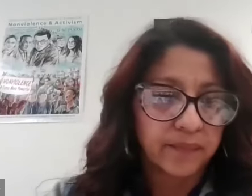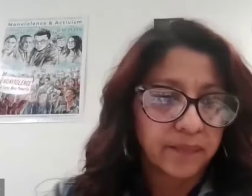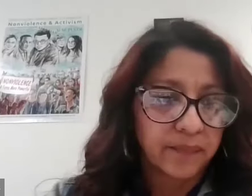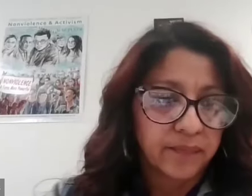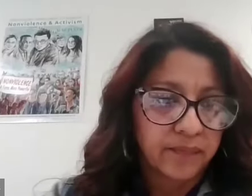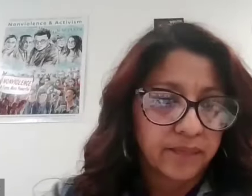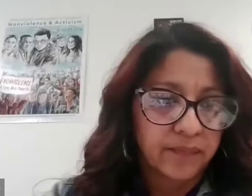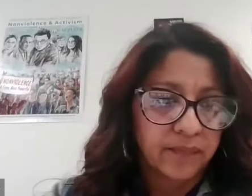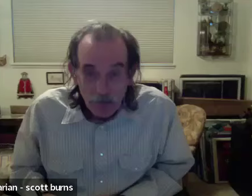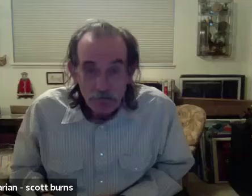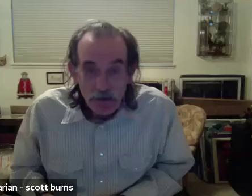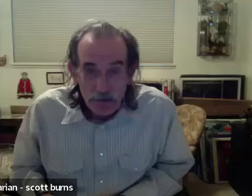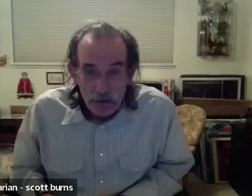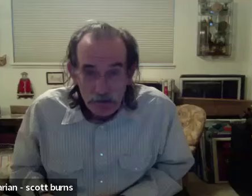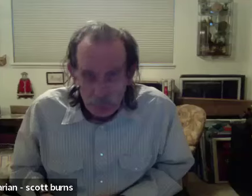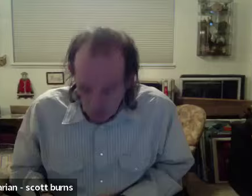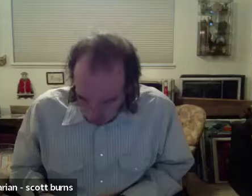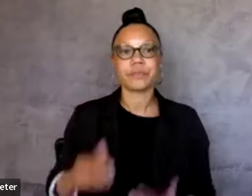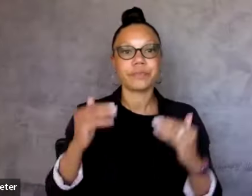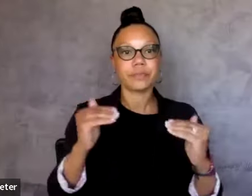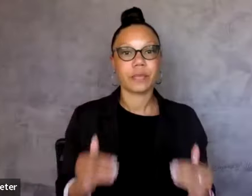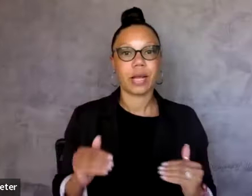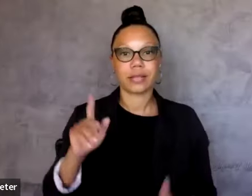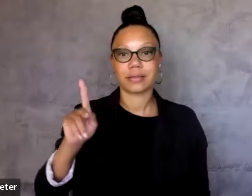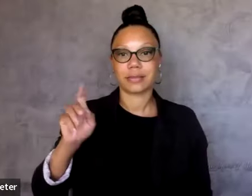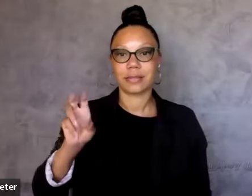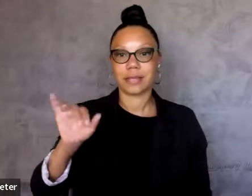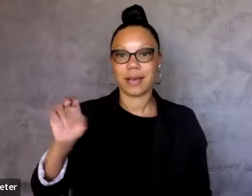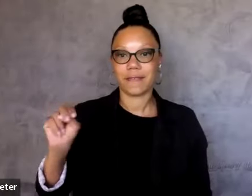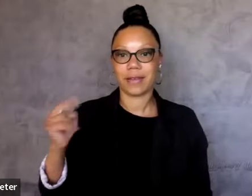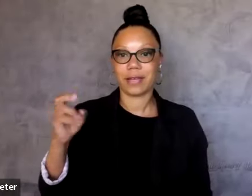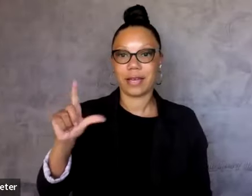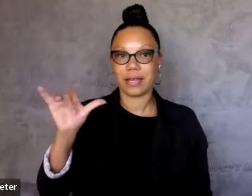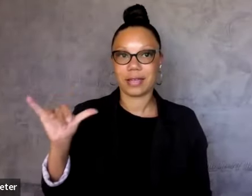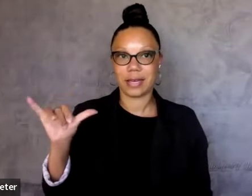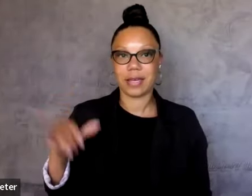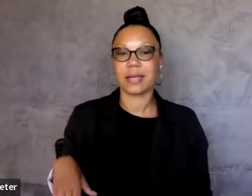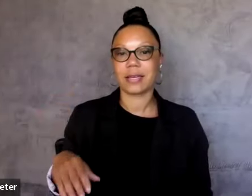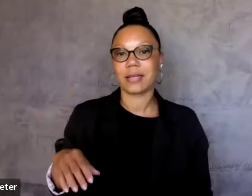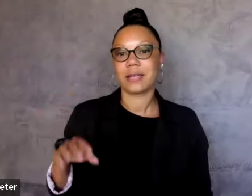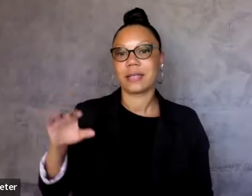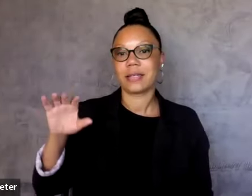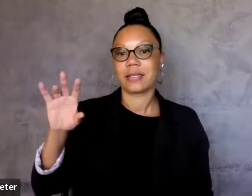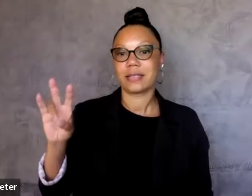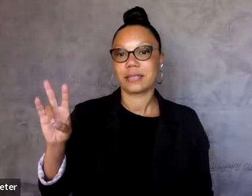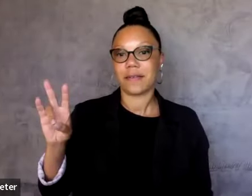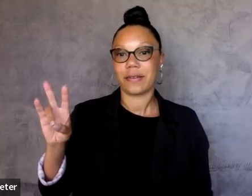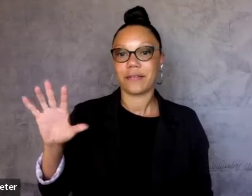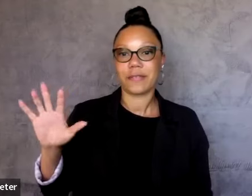you. Next is Kevin Healy. Kevin Healy, DLC 752. I respectfully call the